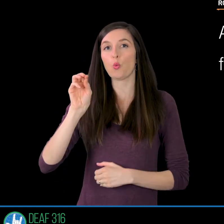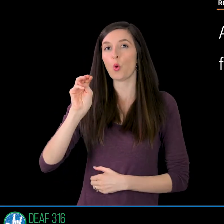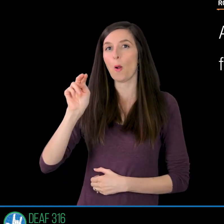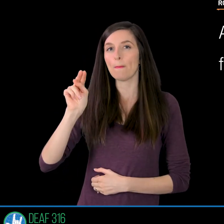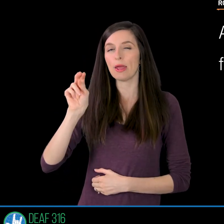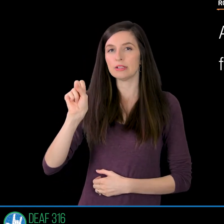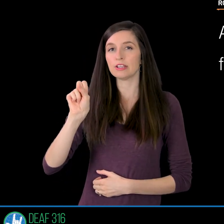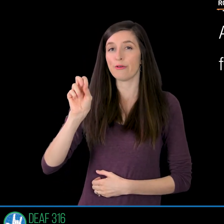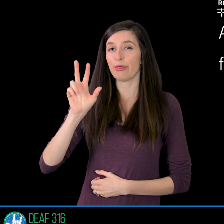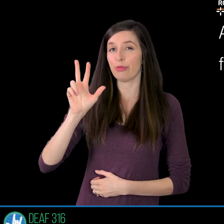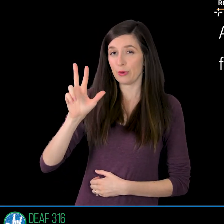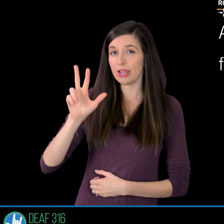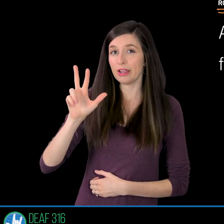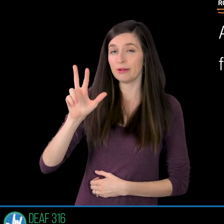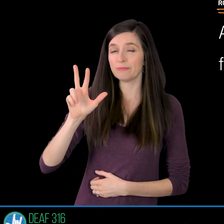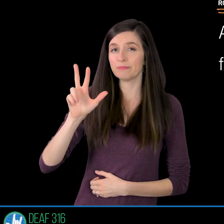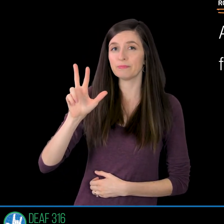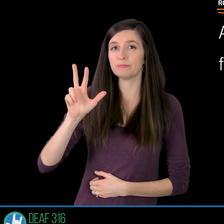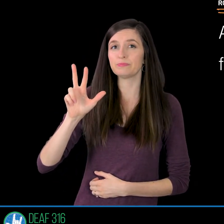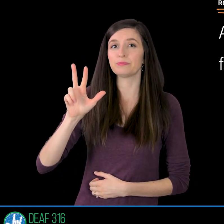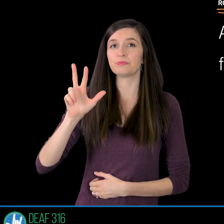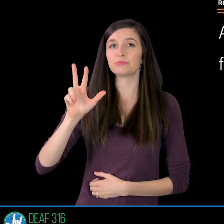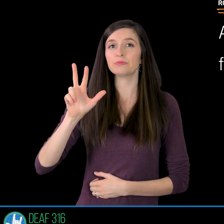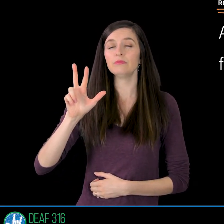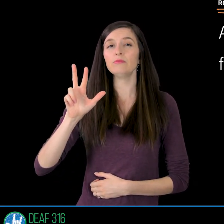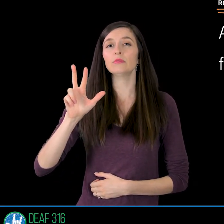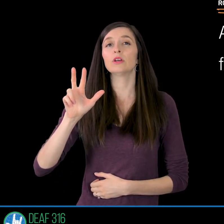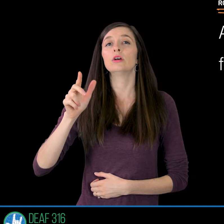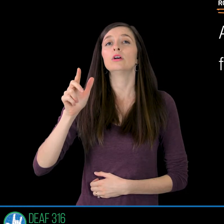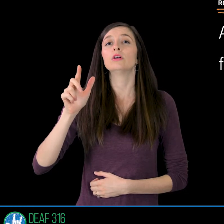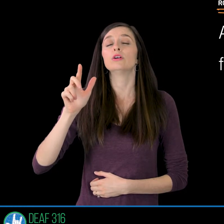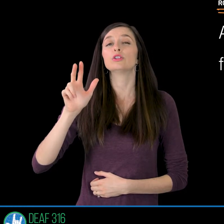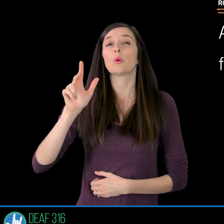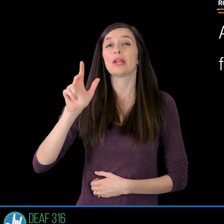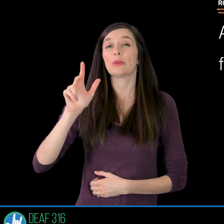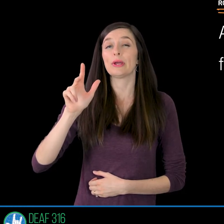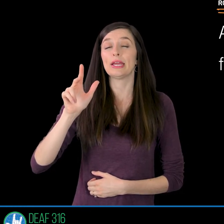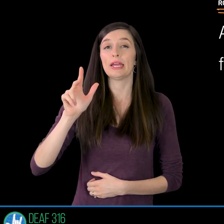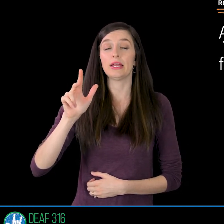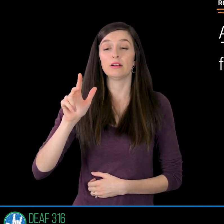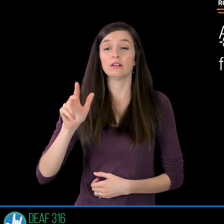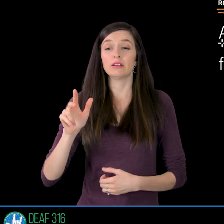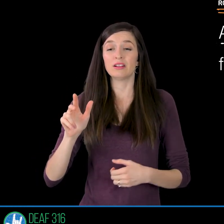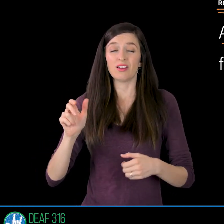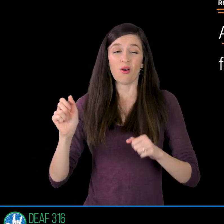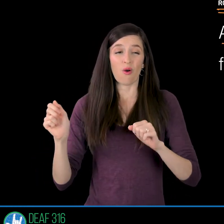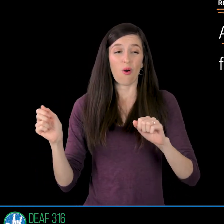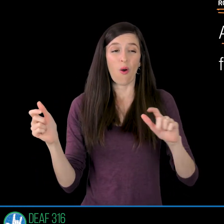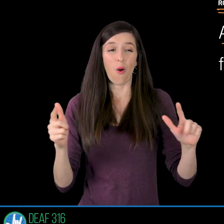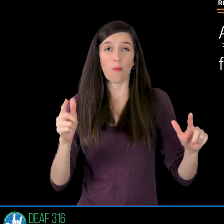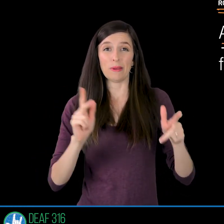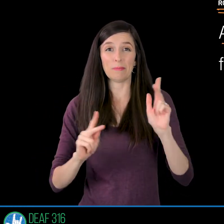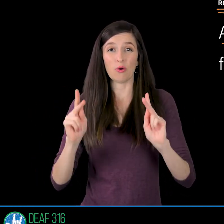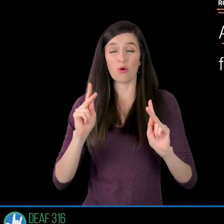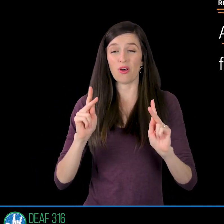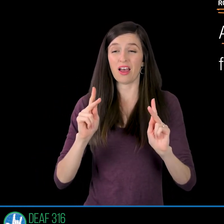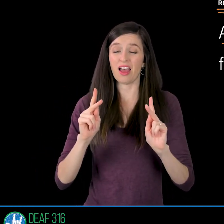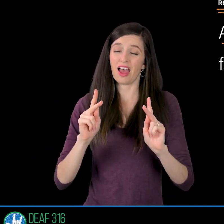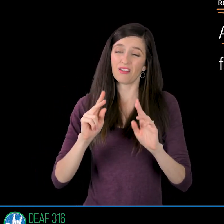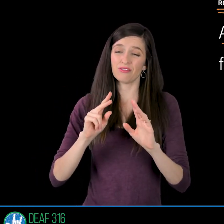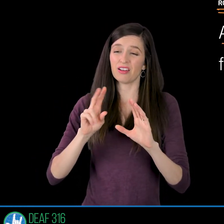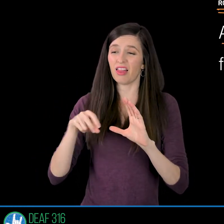Romans 3, the letter to the Romans, chapter 3, verse 23, all have